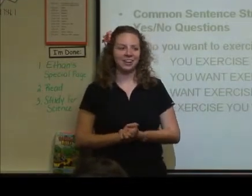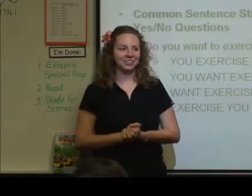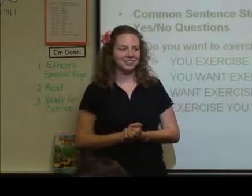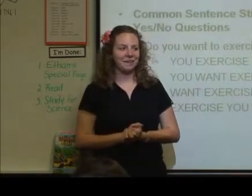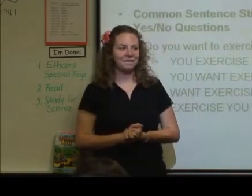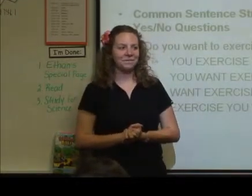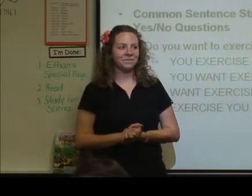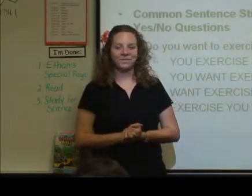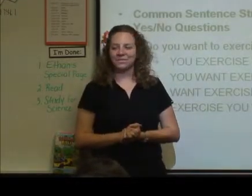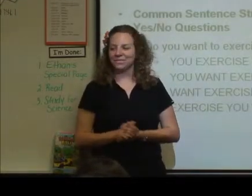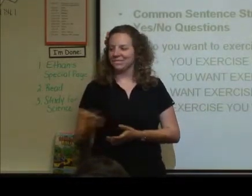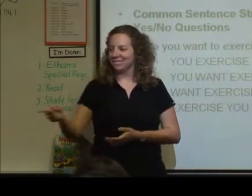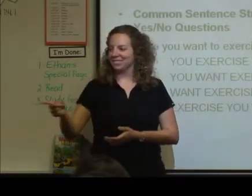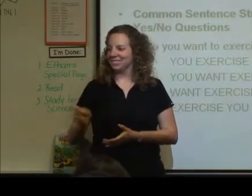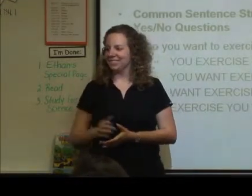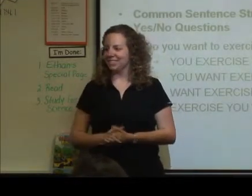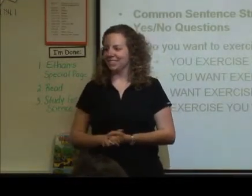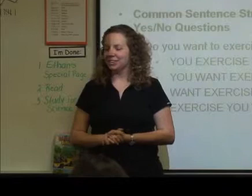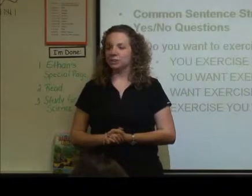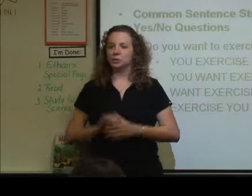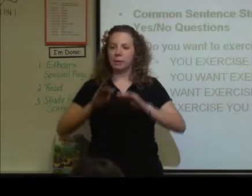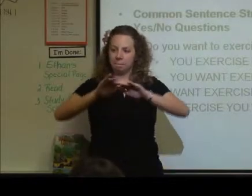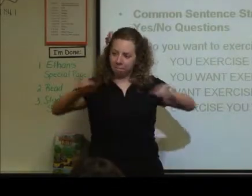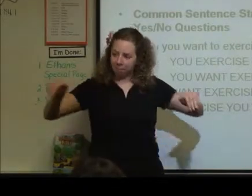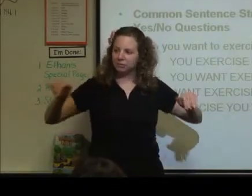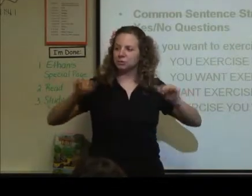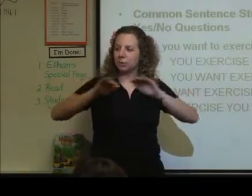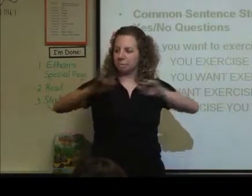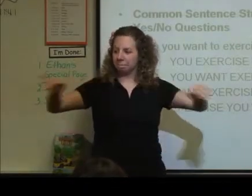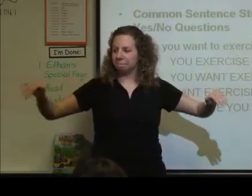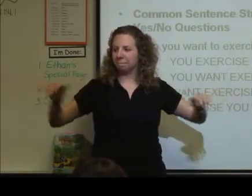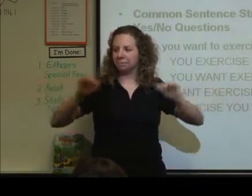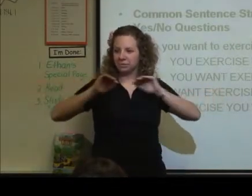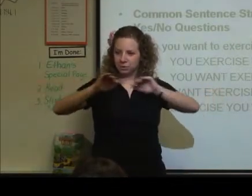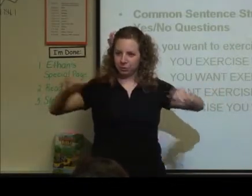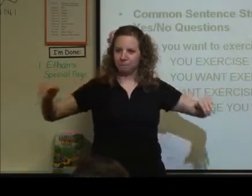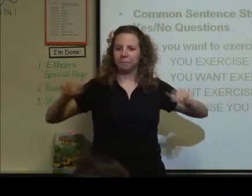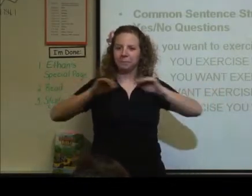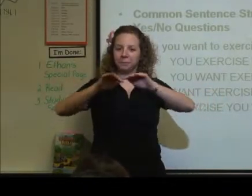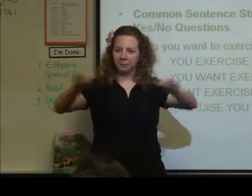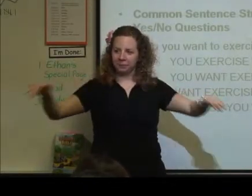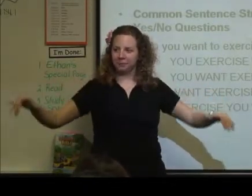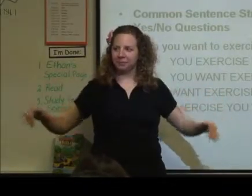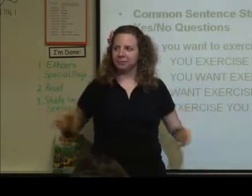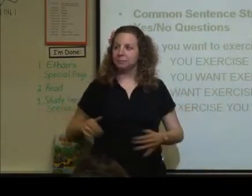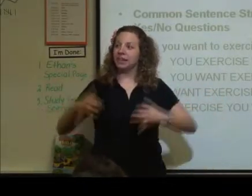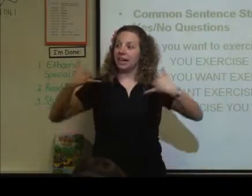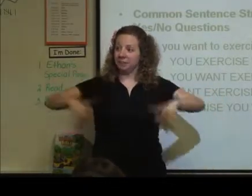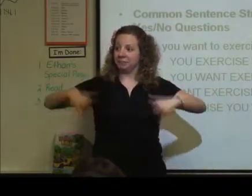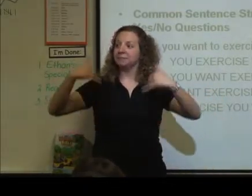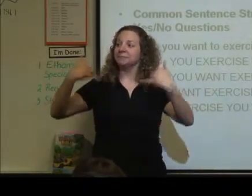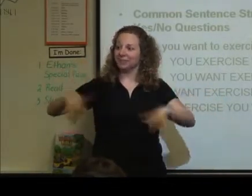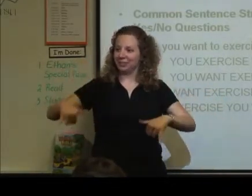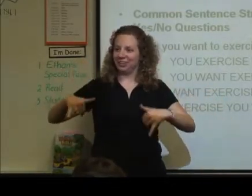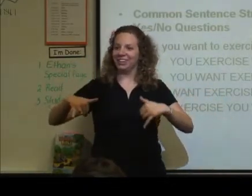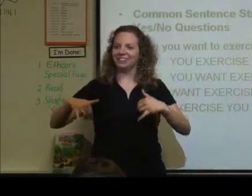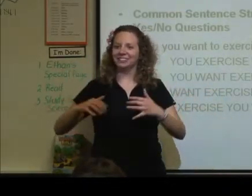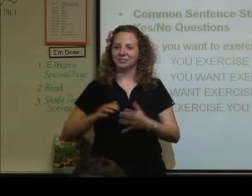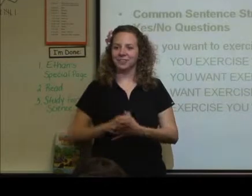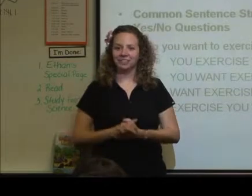else? Swim. Swim. Swim. Play. What is that? Play. Good. How about